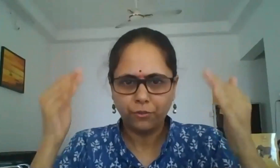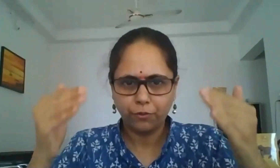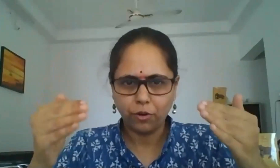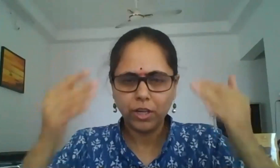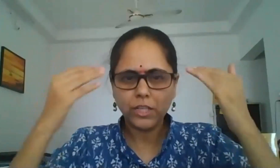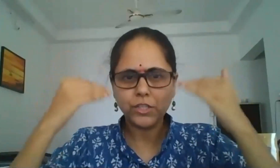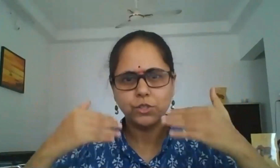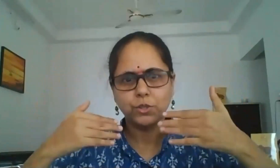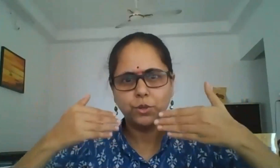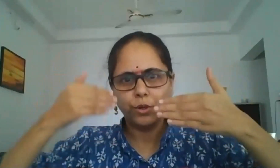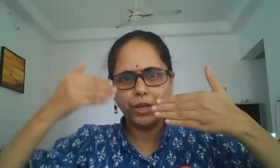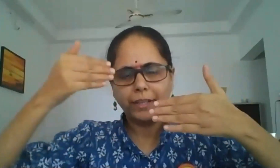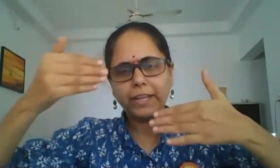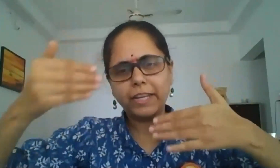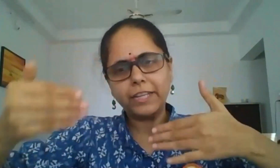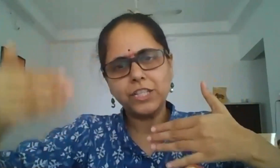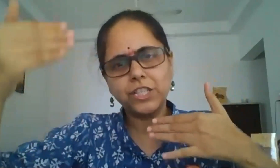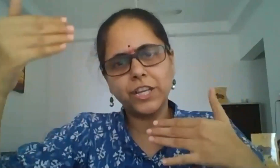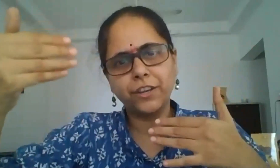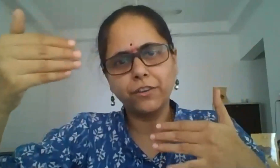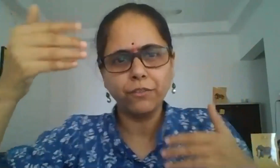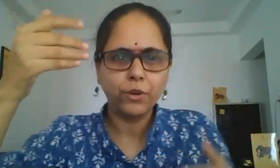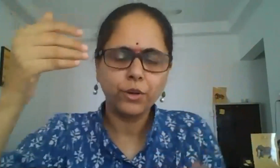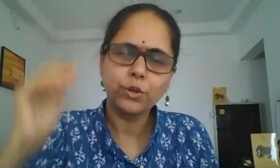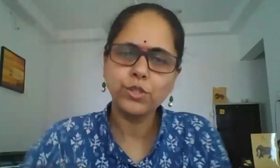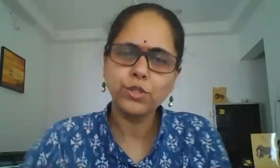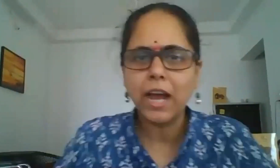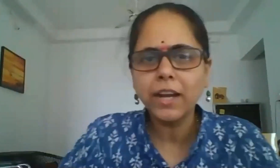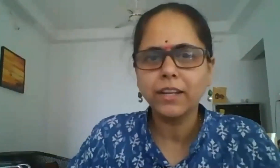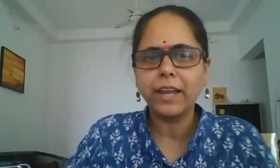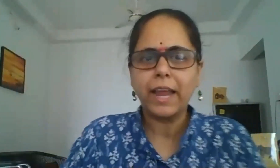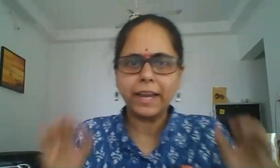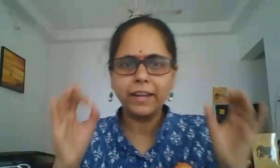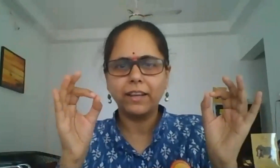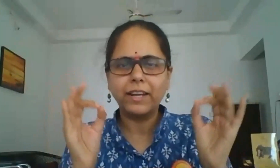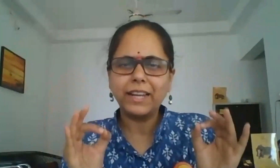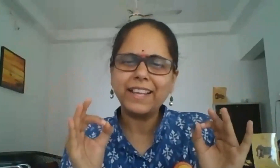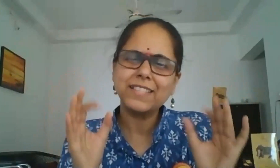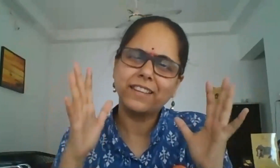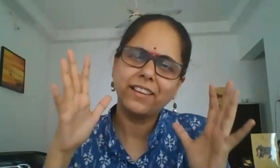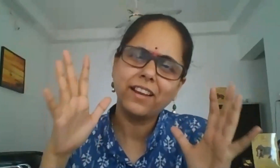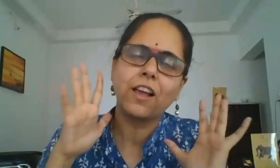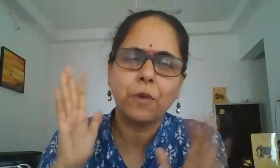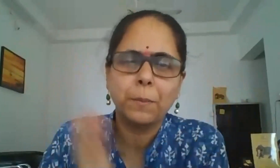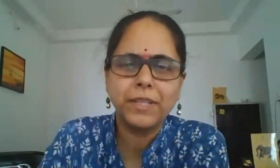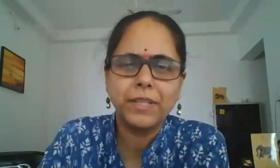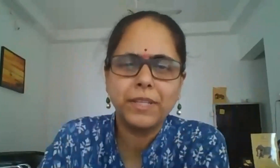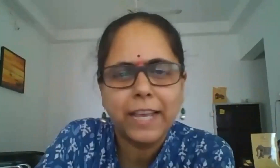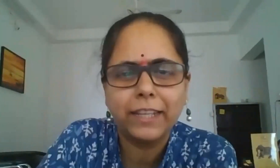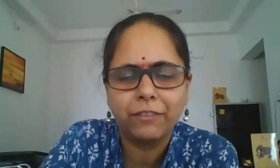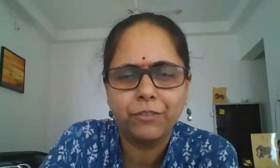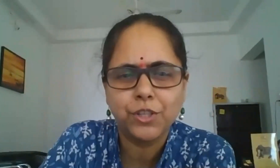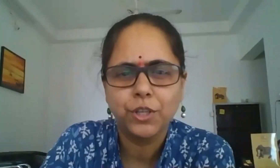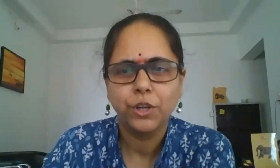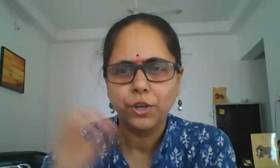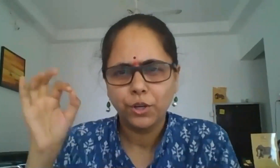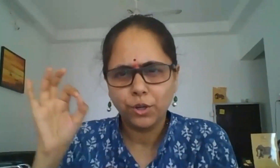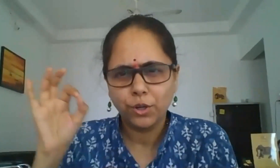for us to take that initiative to start and at least learn alphabets in sign language.